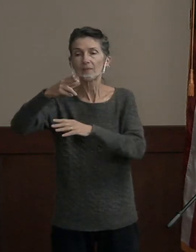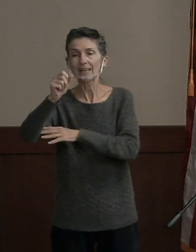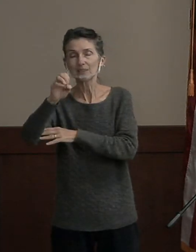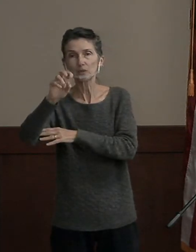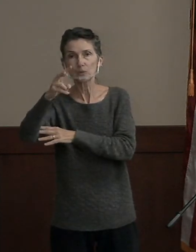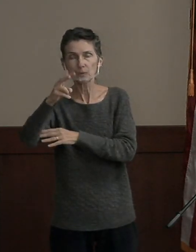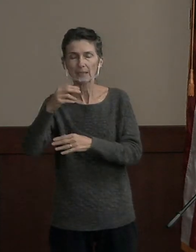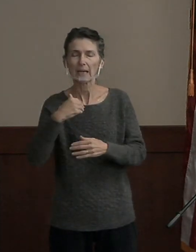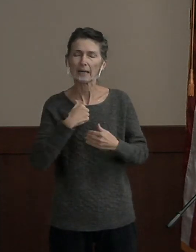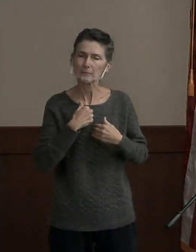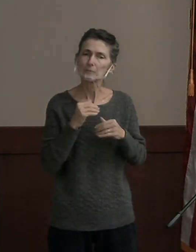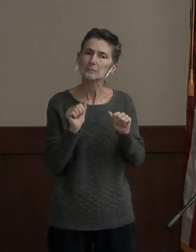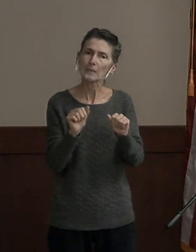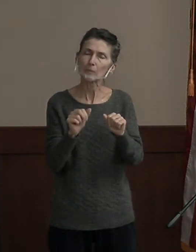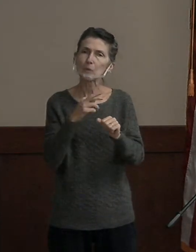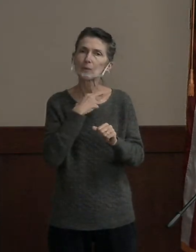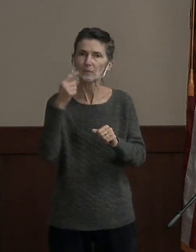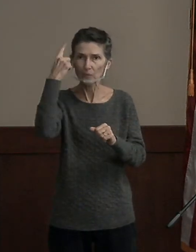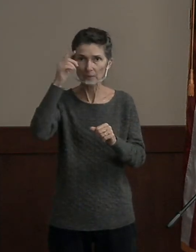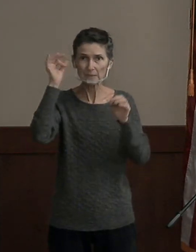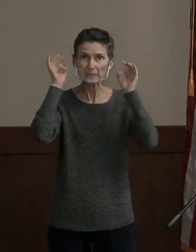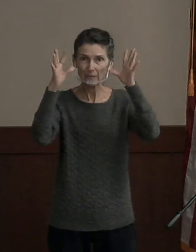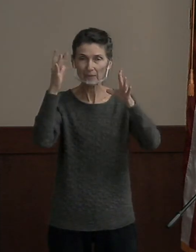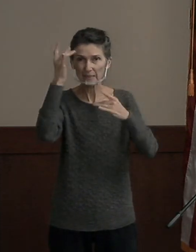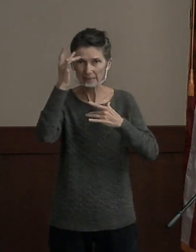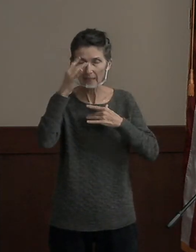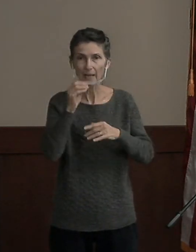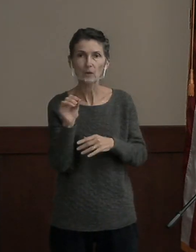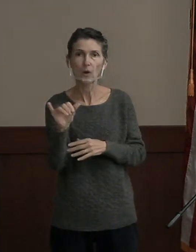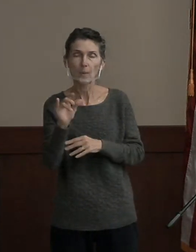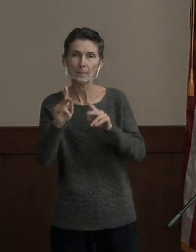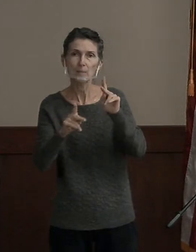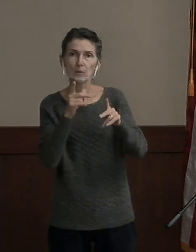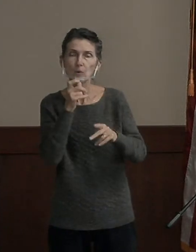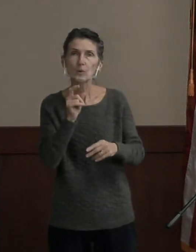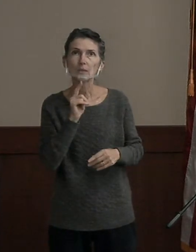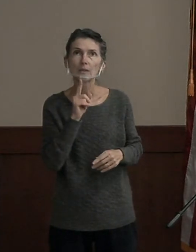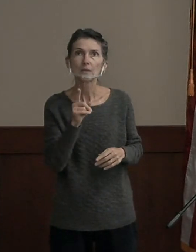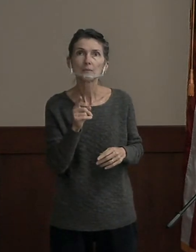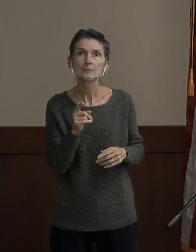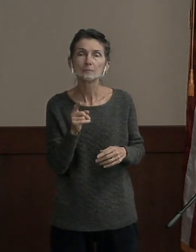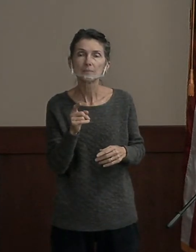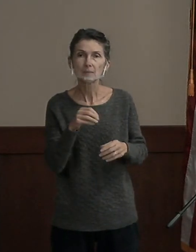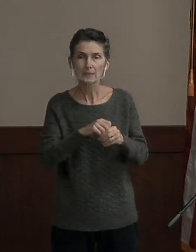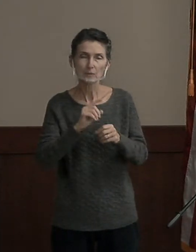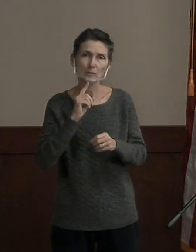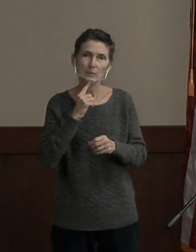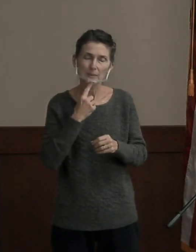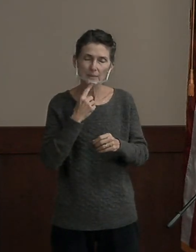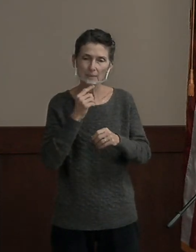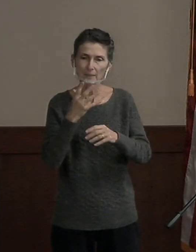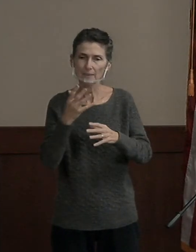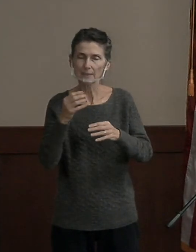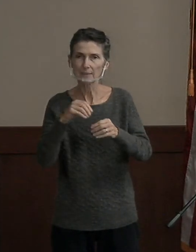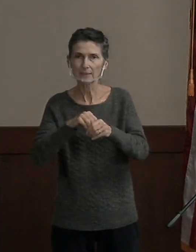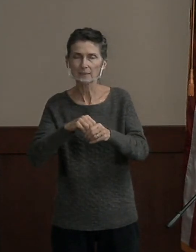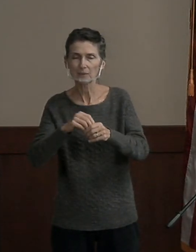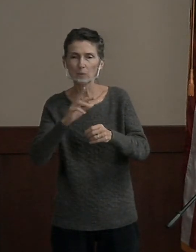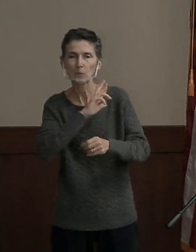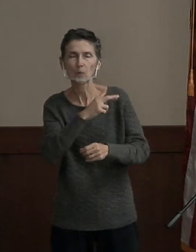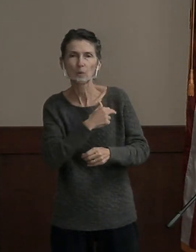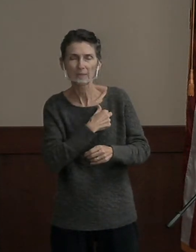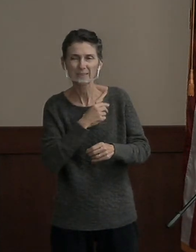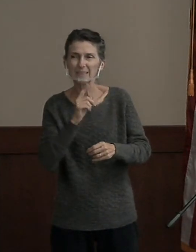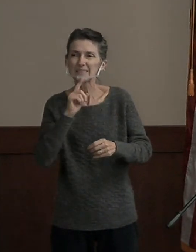moderate risk for severe illness, and also people in critical essential infrastructure roles, or in essence,